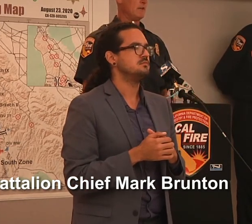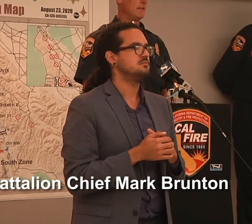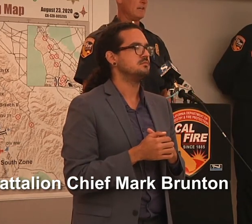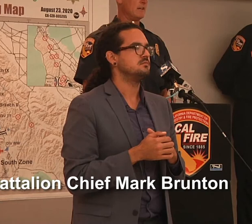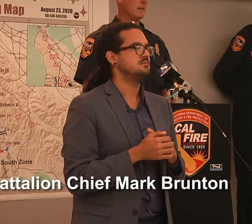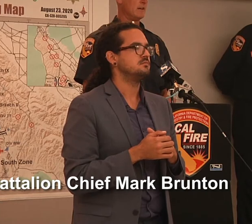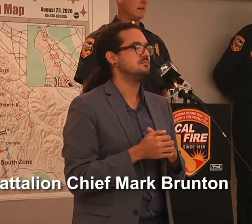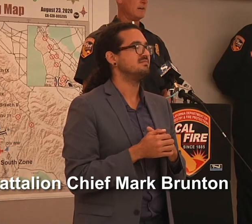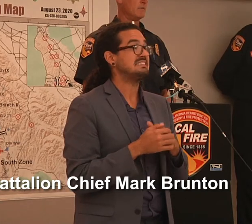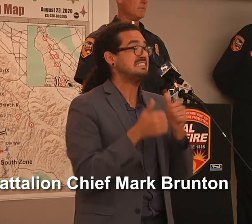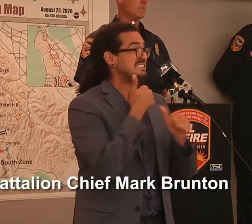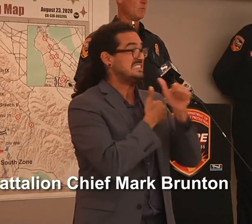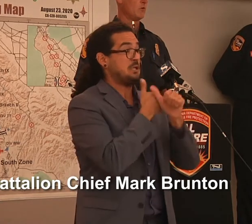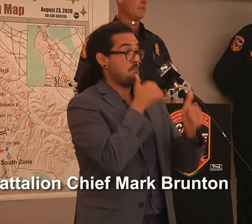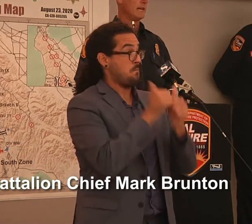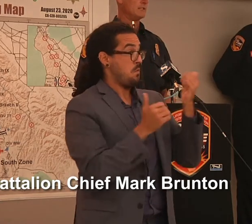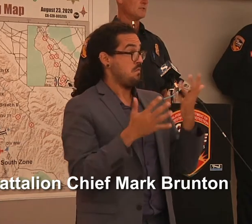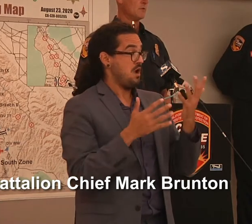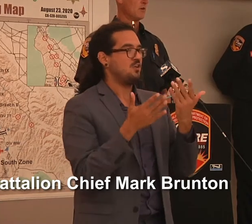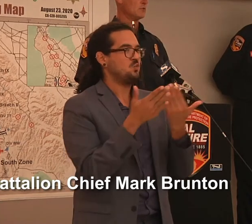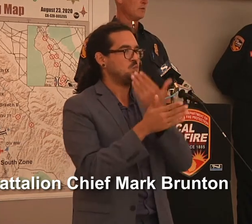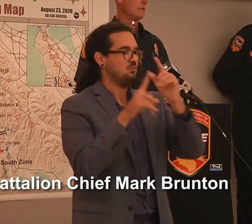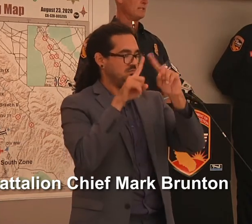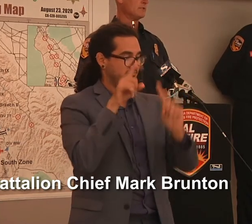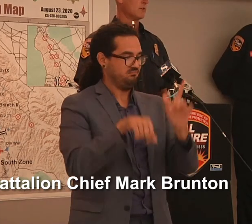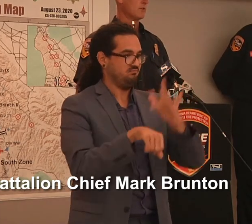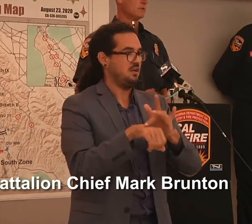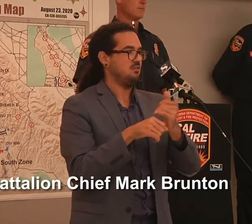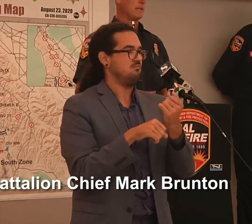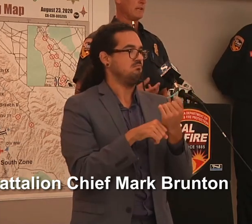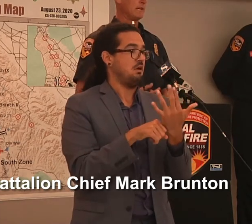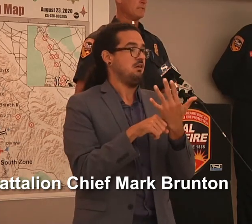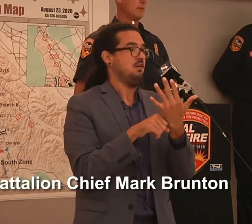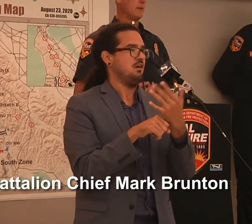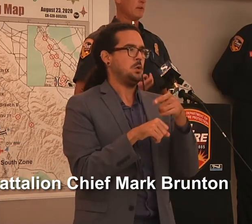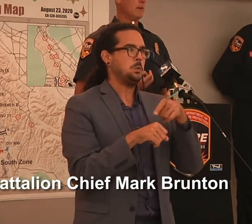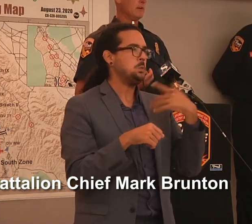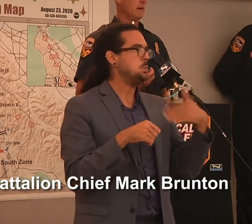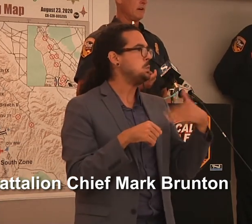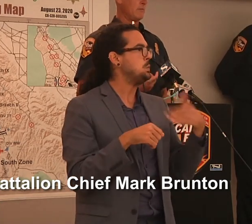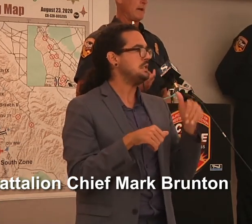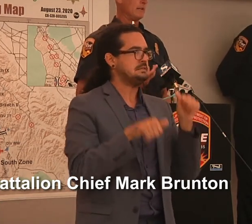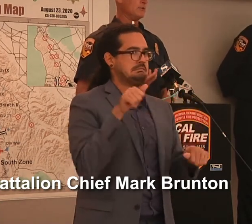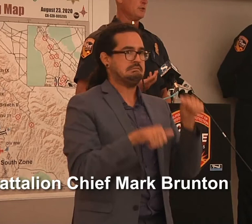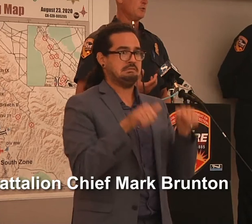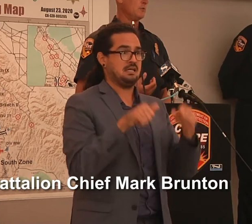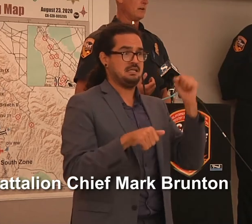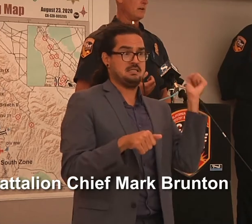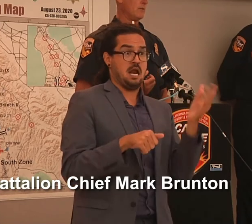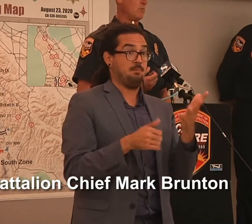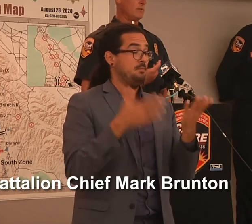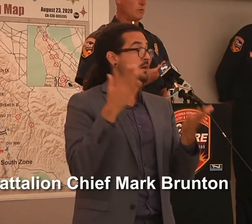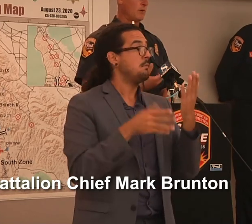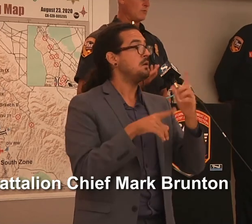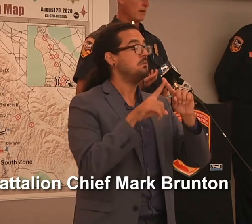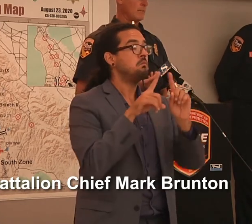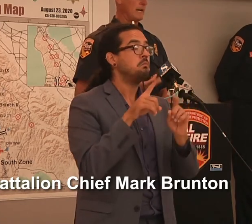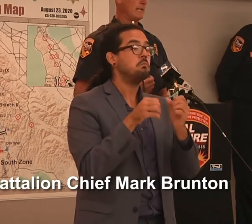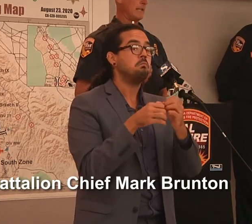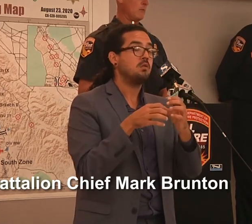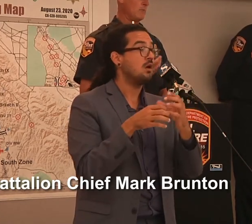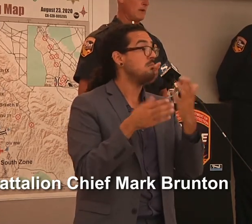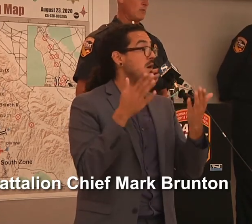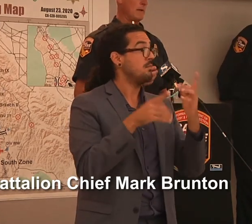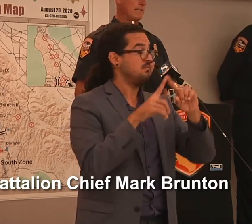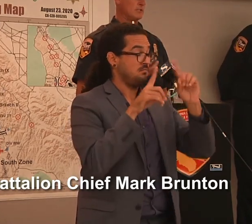It's a bit of a roll of the dice as far as will these start something, ignite something on a magnitude? Is there wind directly